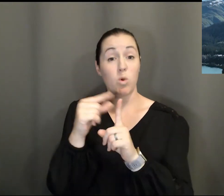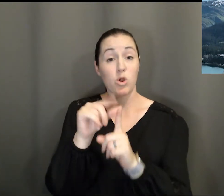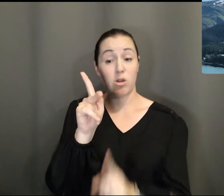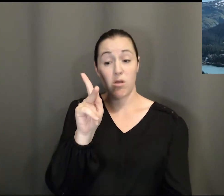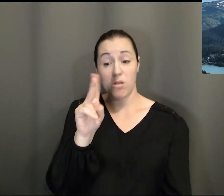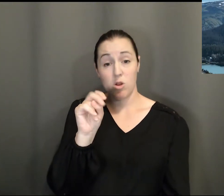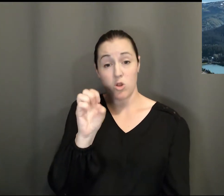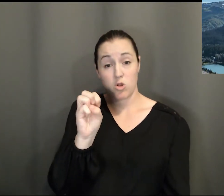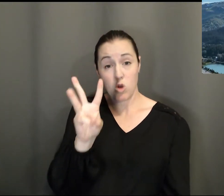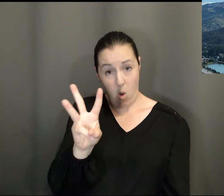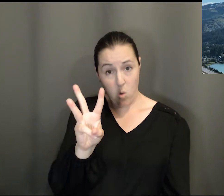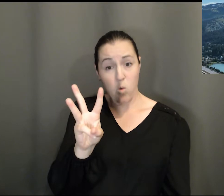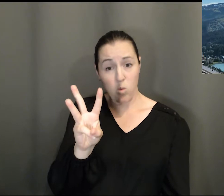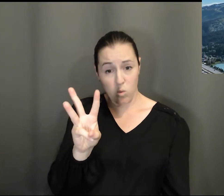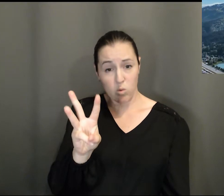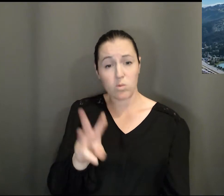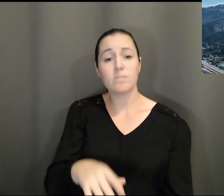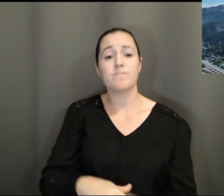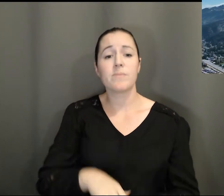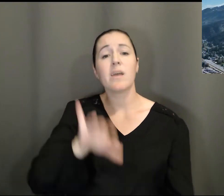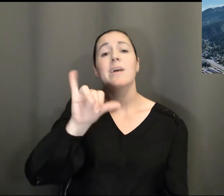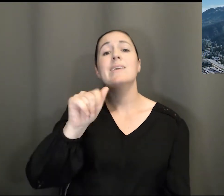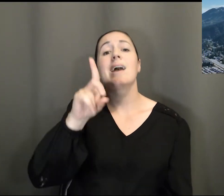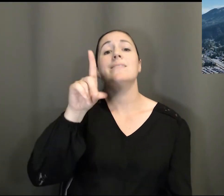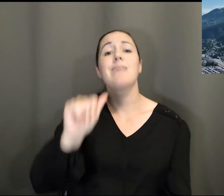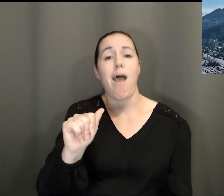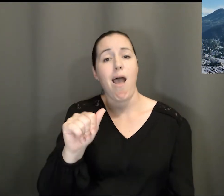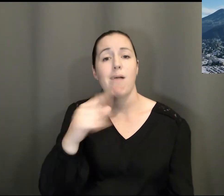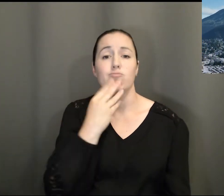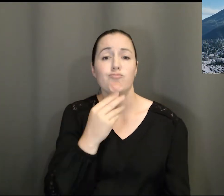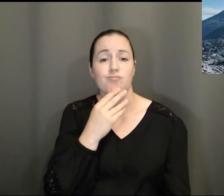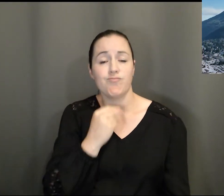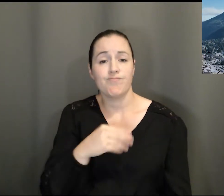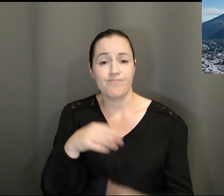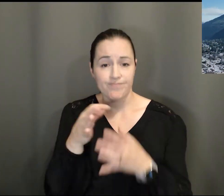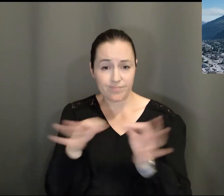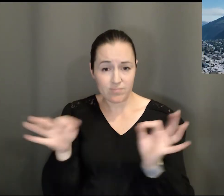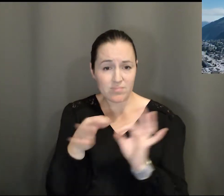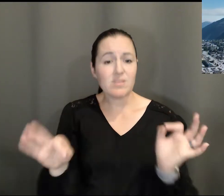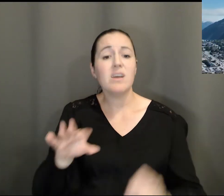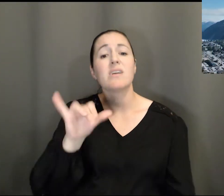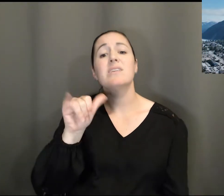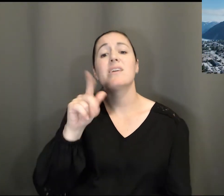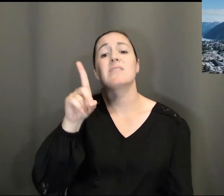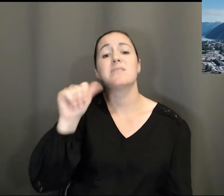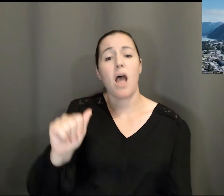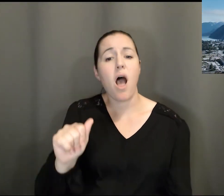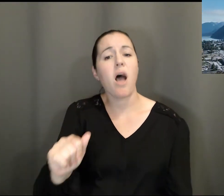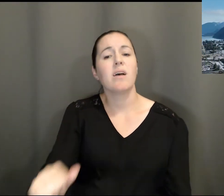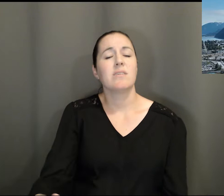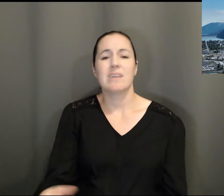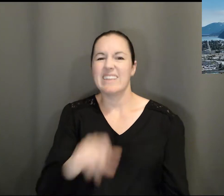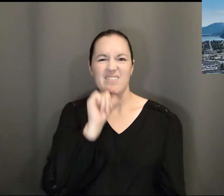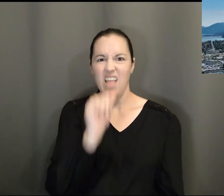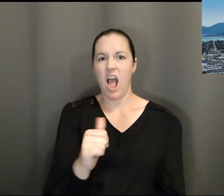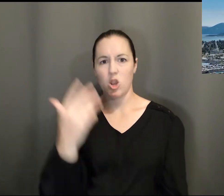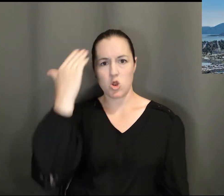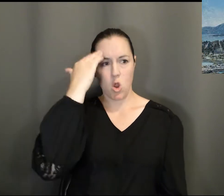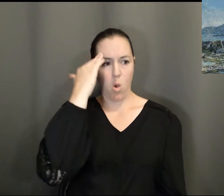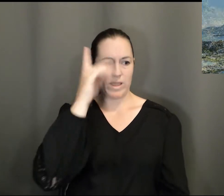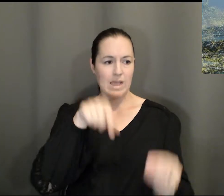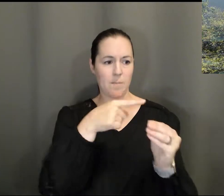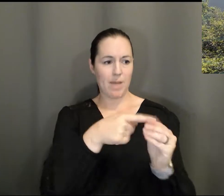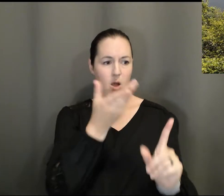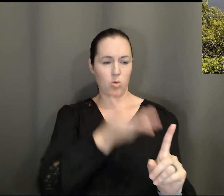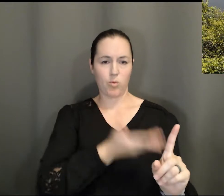like God just knows things about you. Yada is to know someone in complete detail. It's like to know